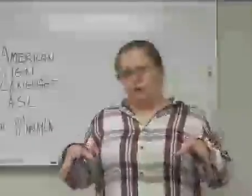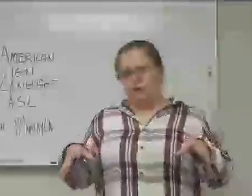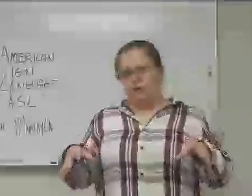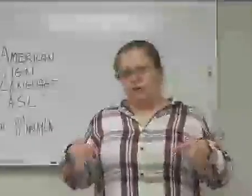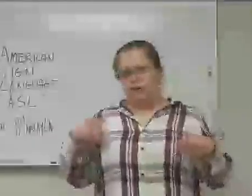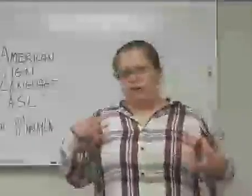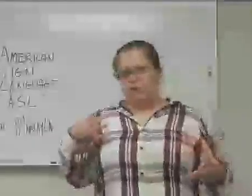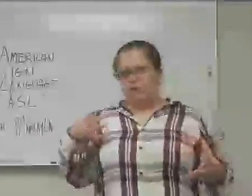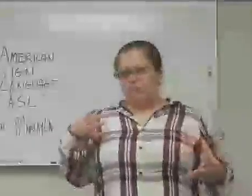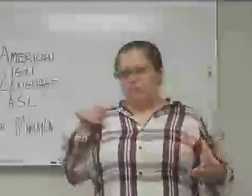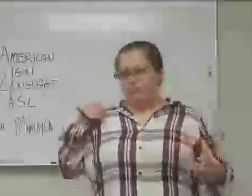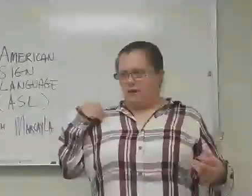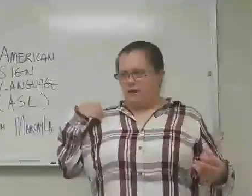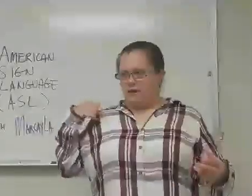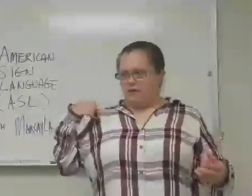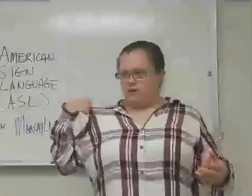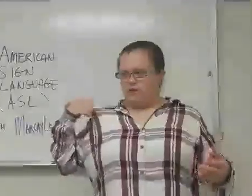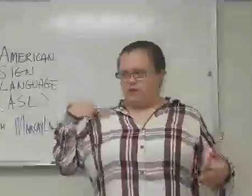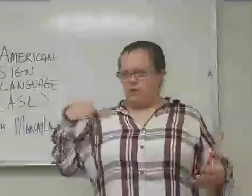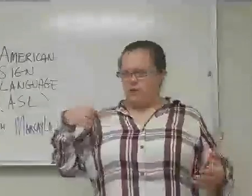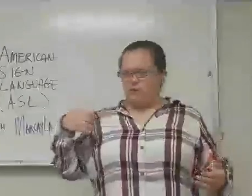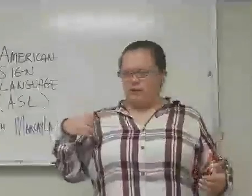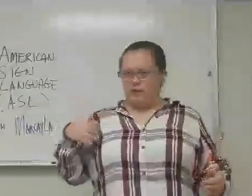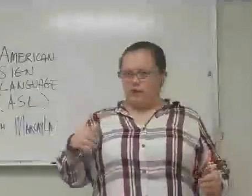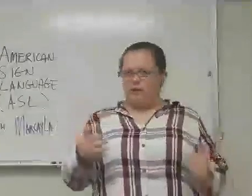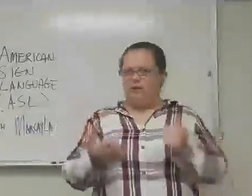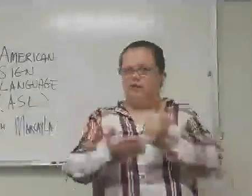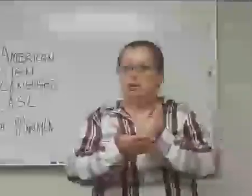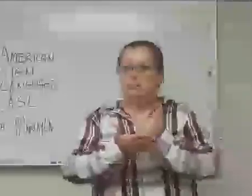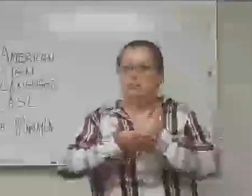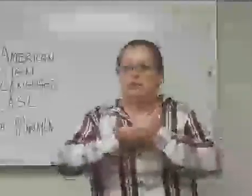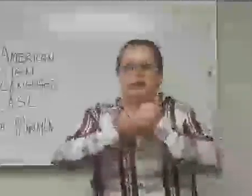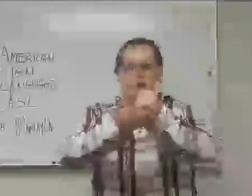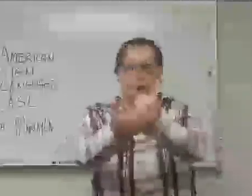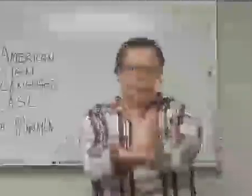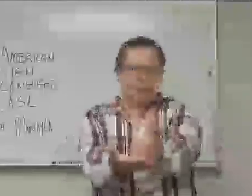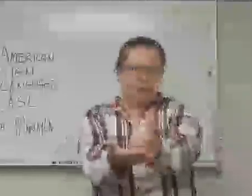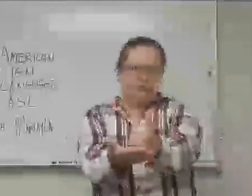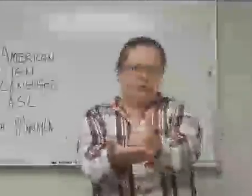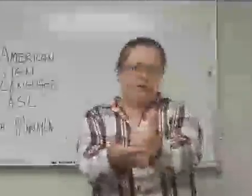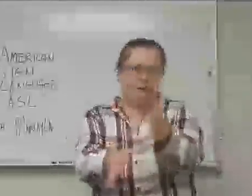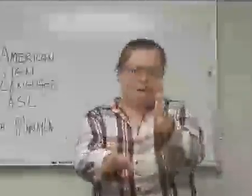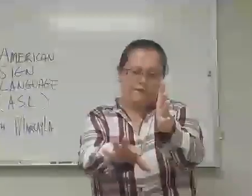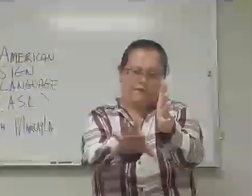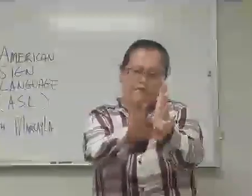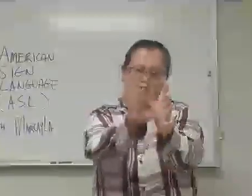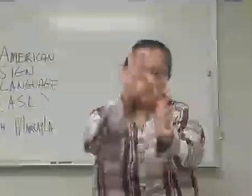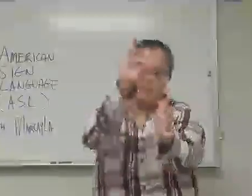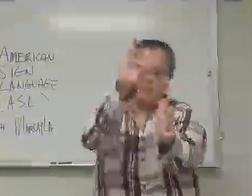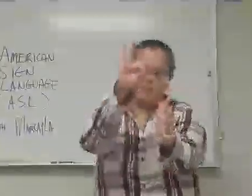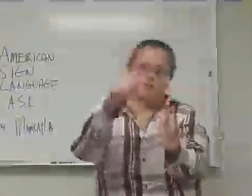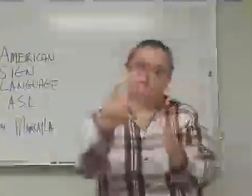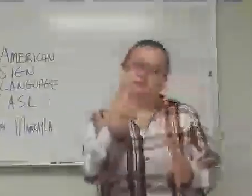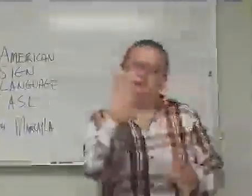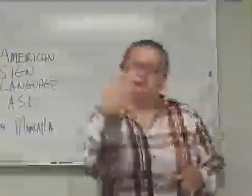situation. Okay. So it would be help you find